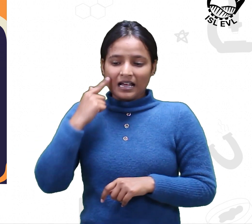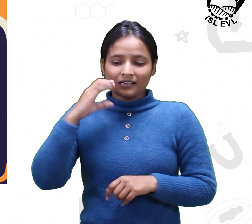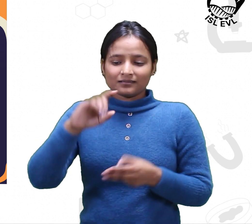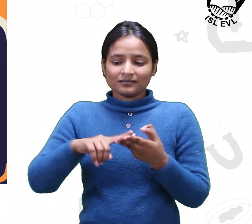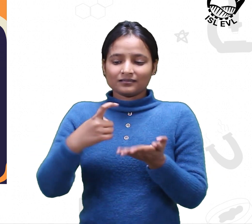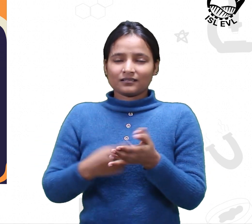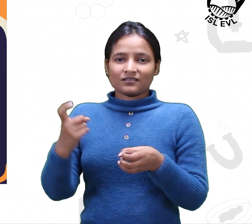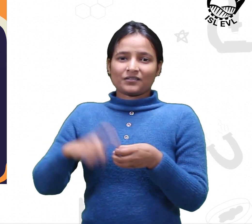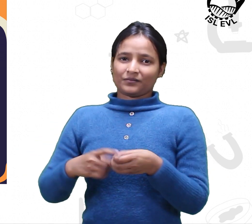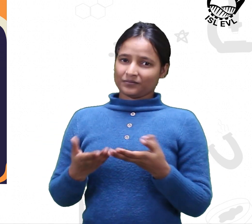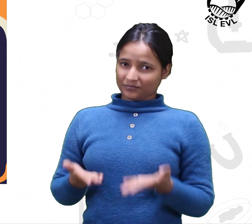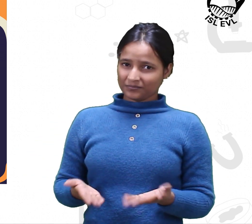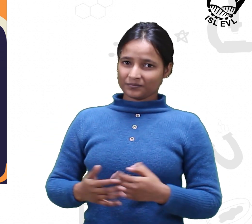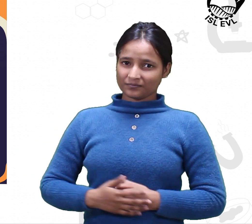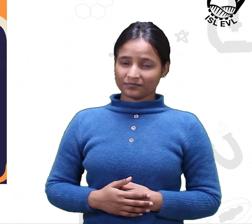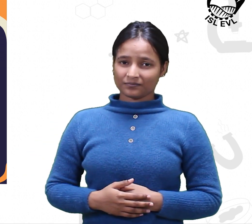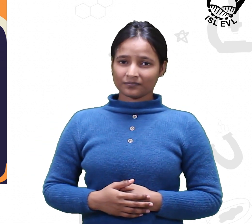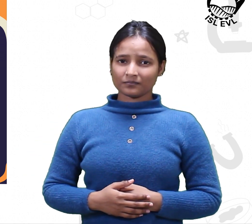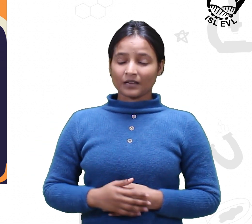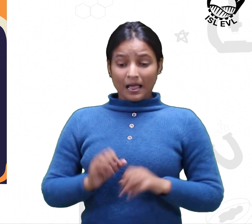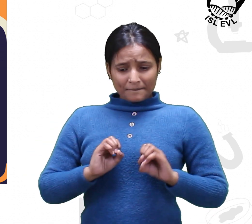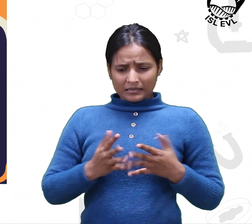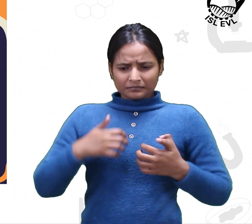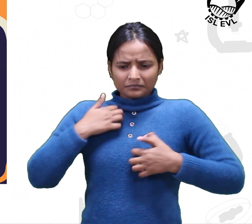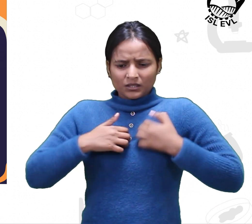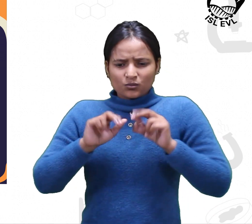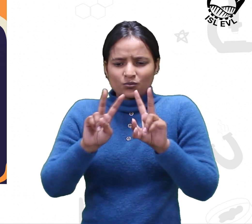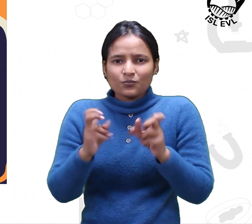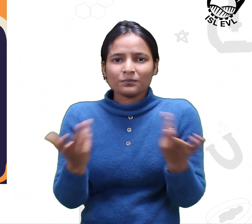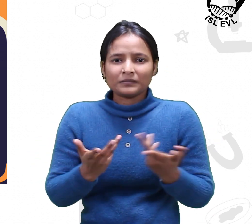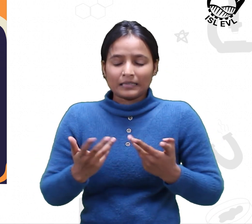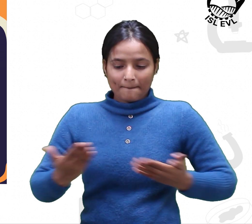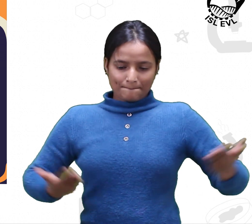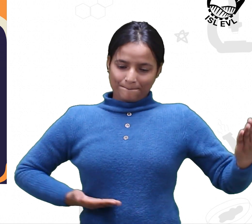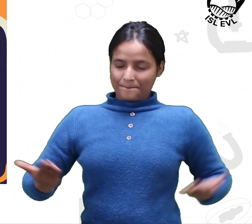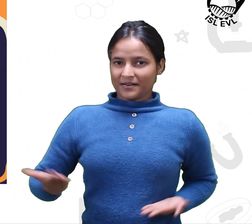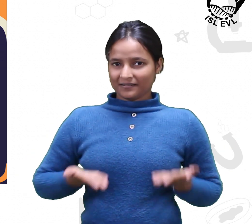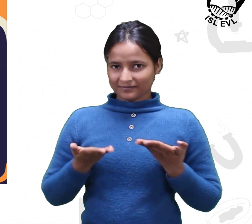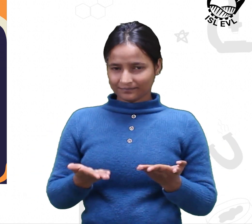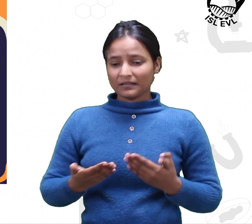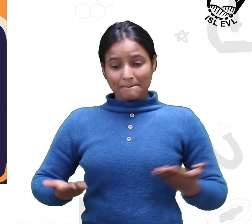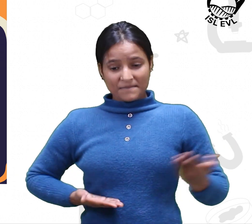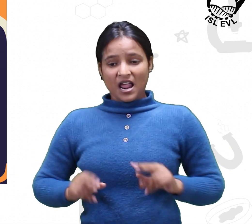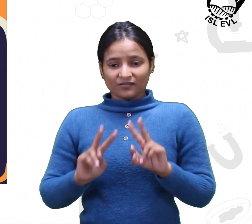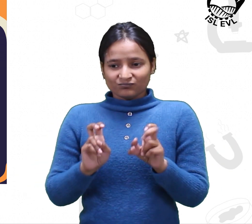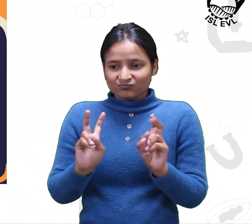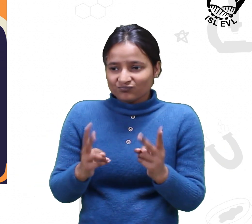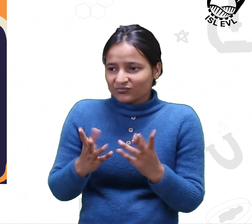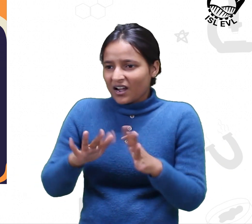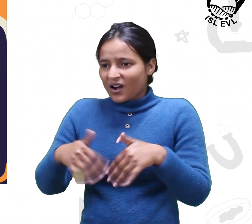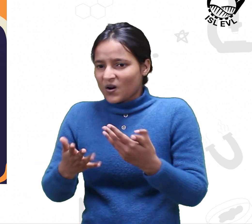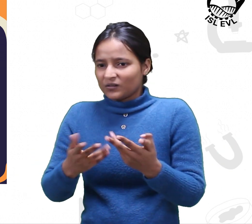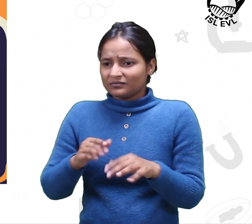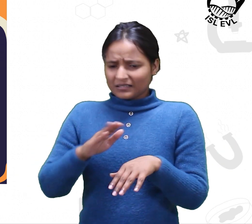reason or the other. And what fascinated me right from the beginning was studying behavior, how behavior changes